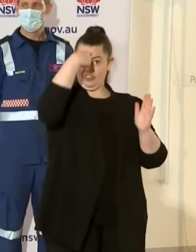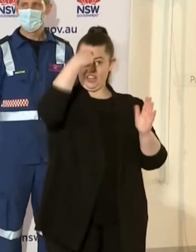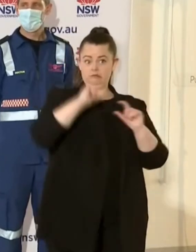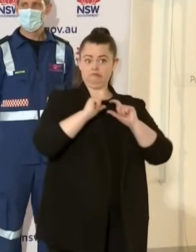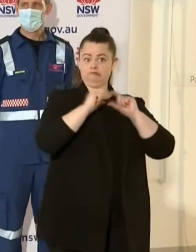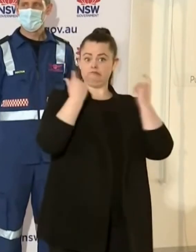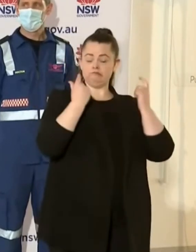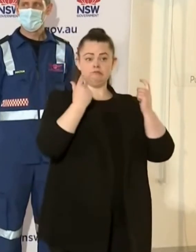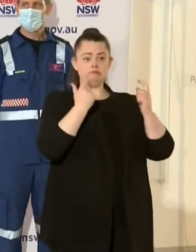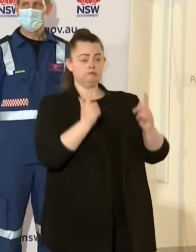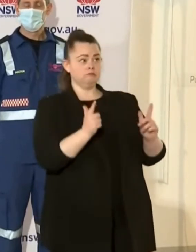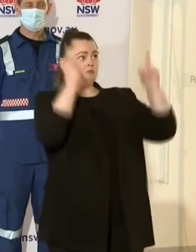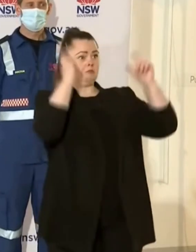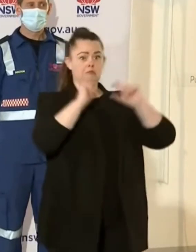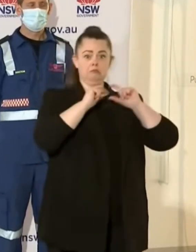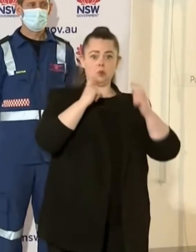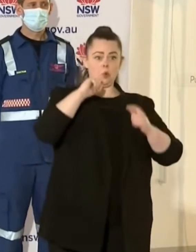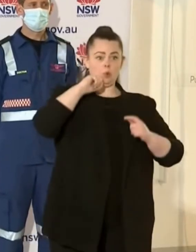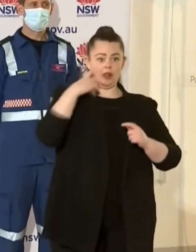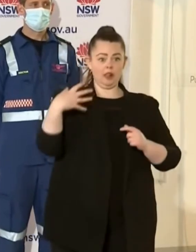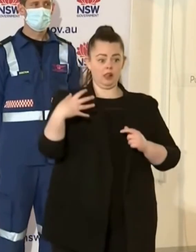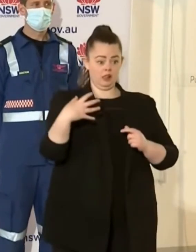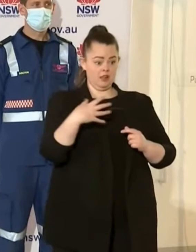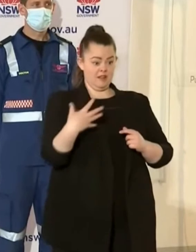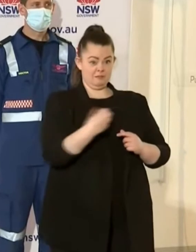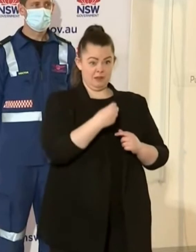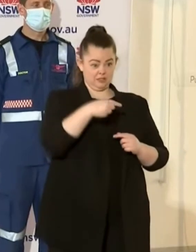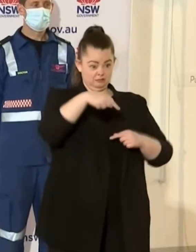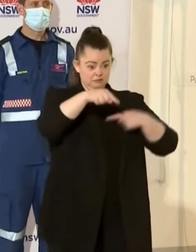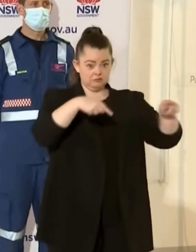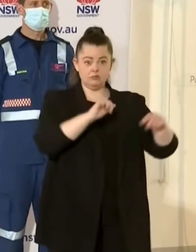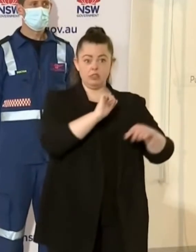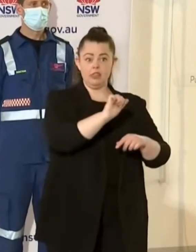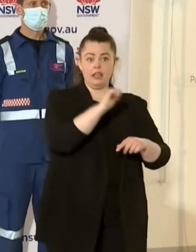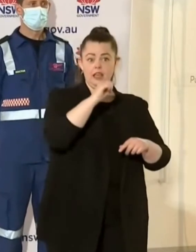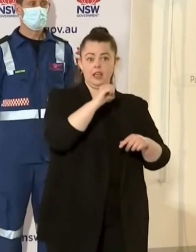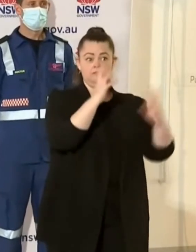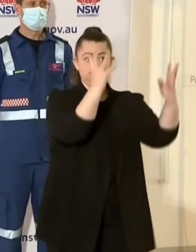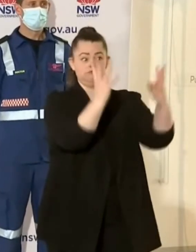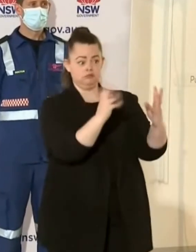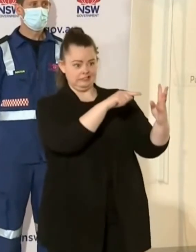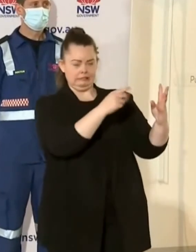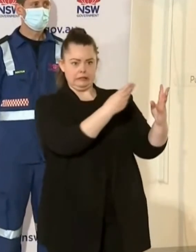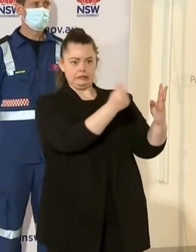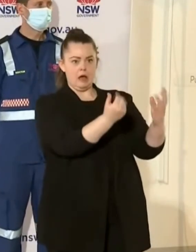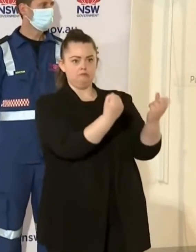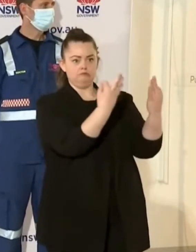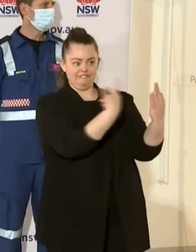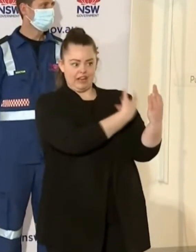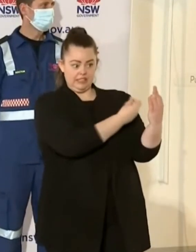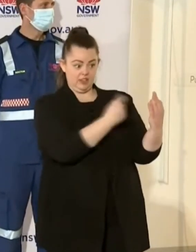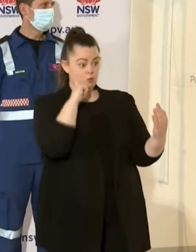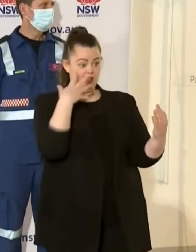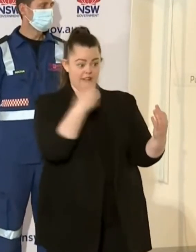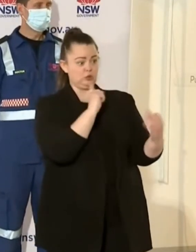that? I haven't. I get lobbied by everybody, and I've certainly had lots of